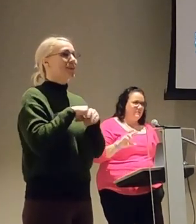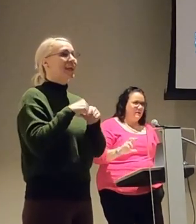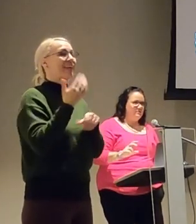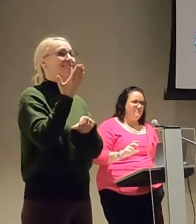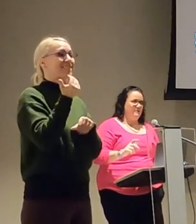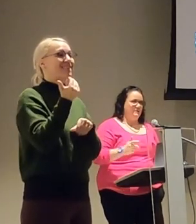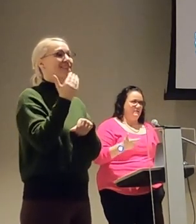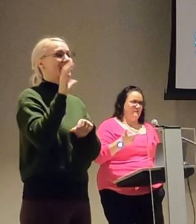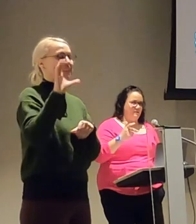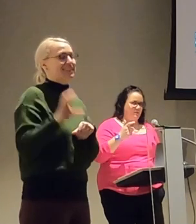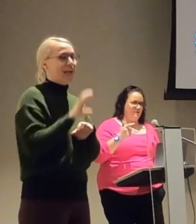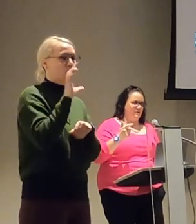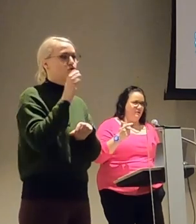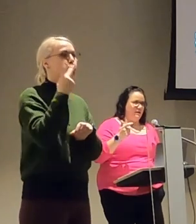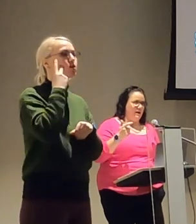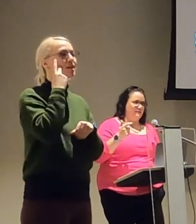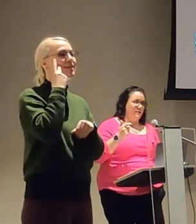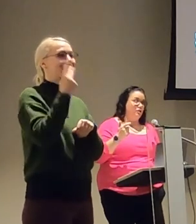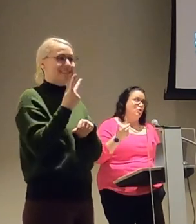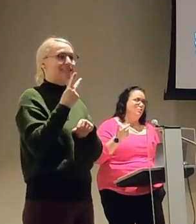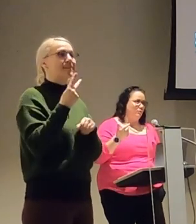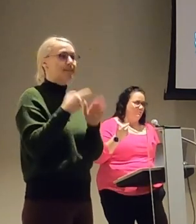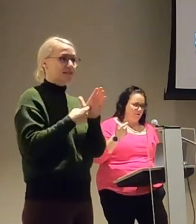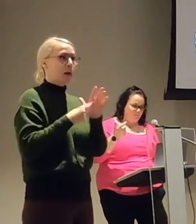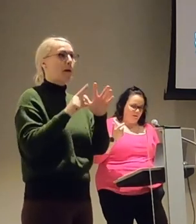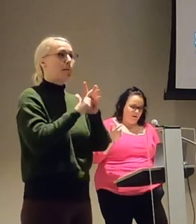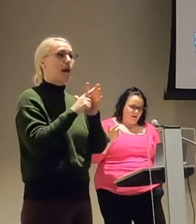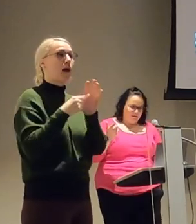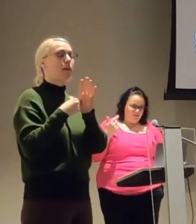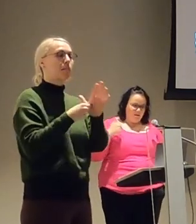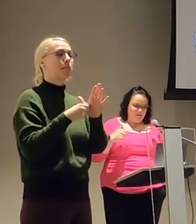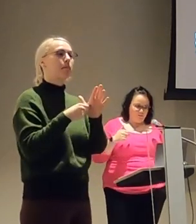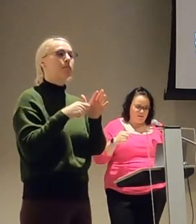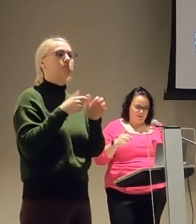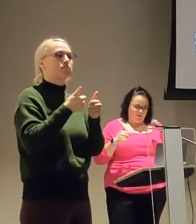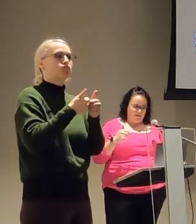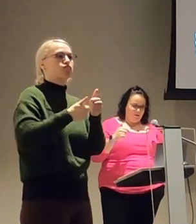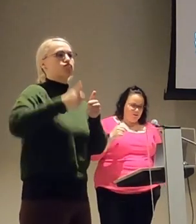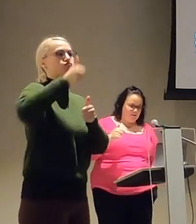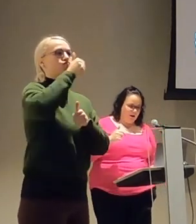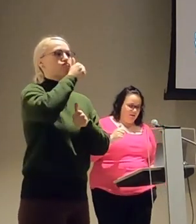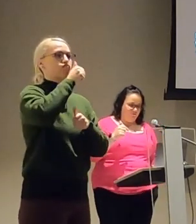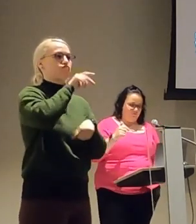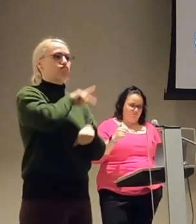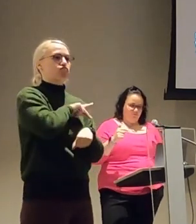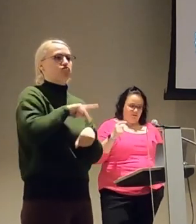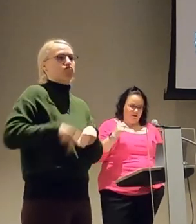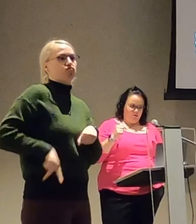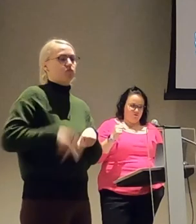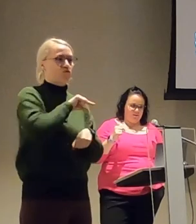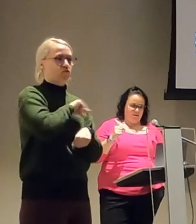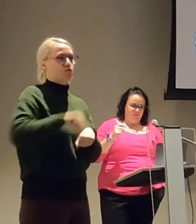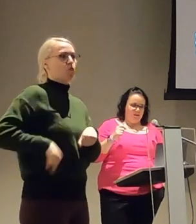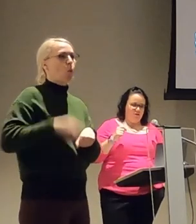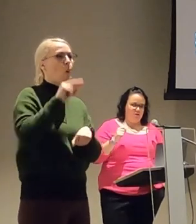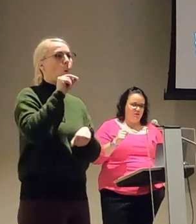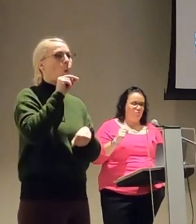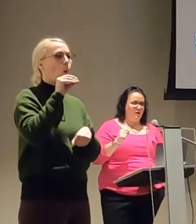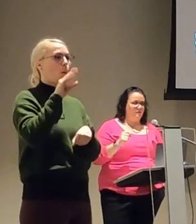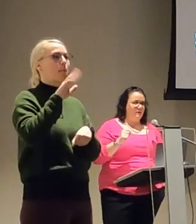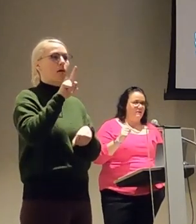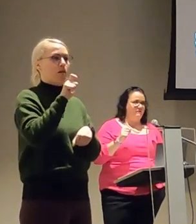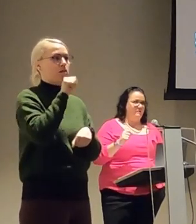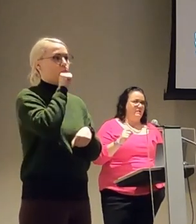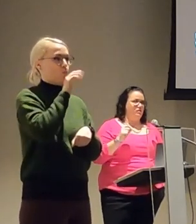them sometimes depicting her as a noblewoman. So this particular image is kind of interesting because